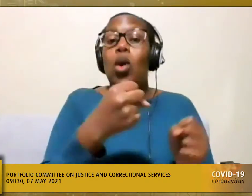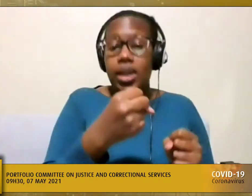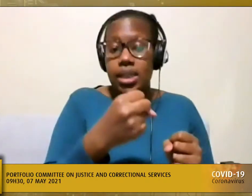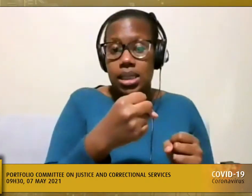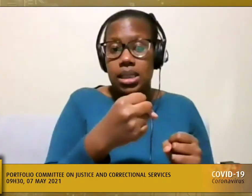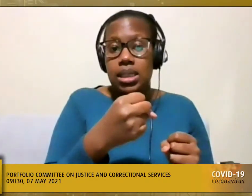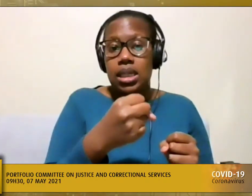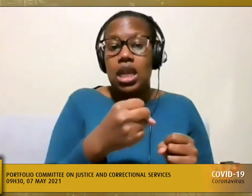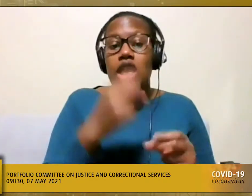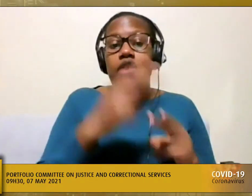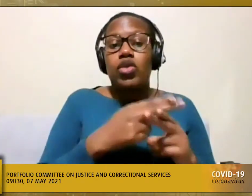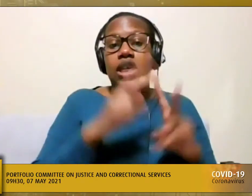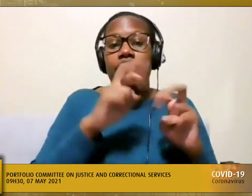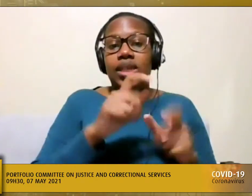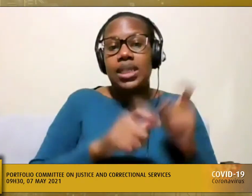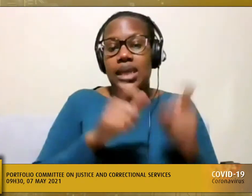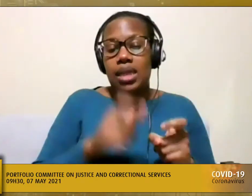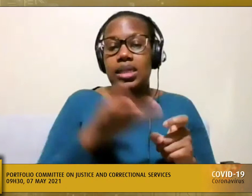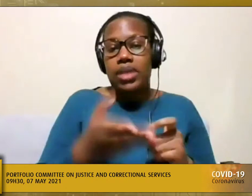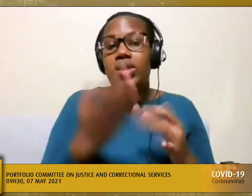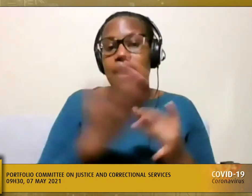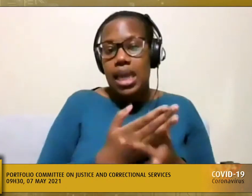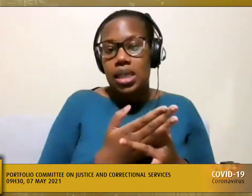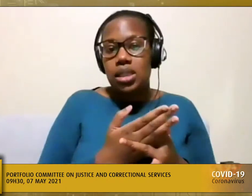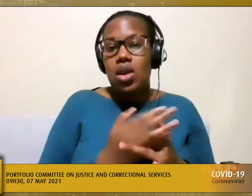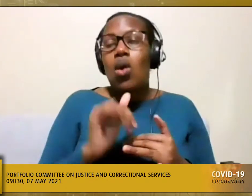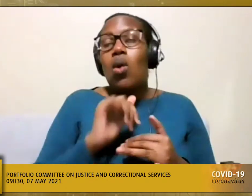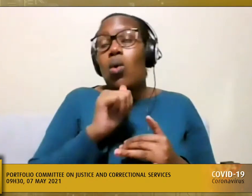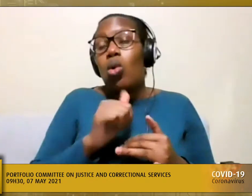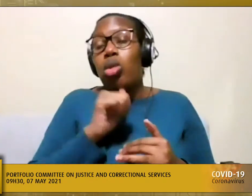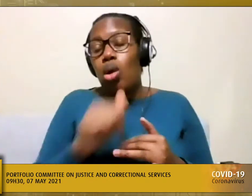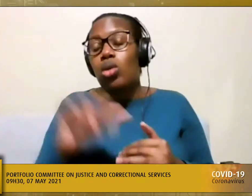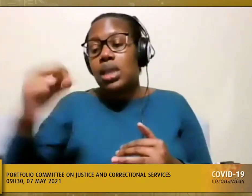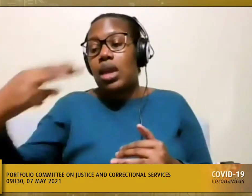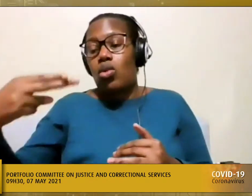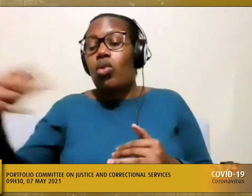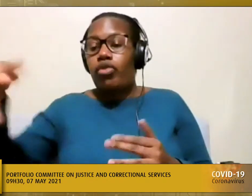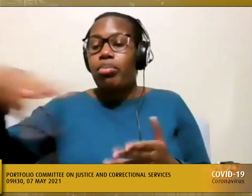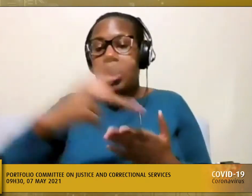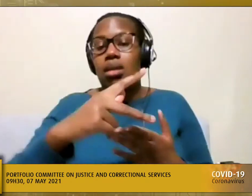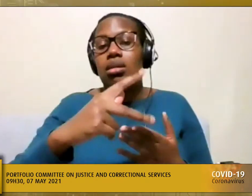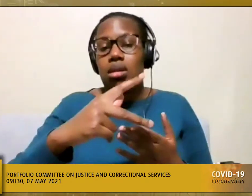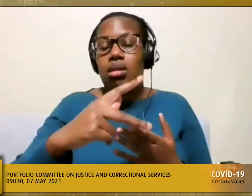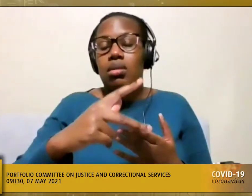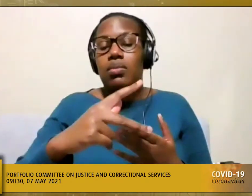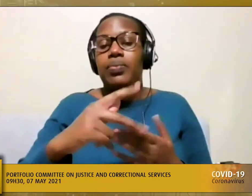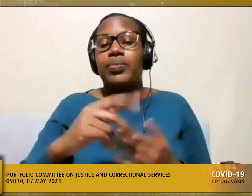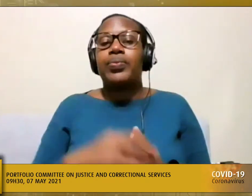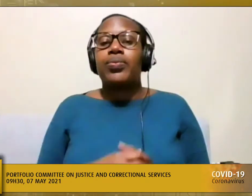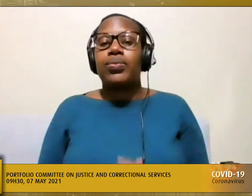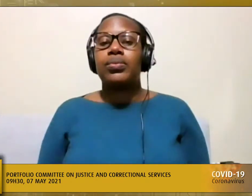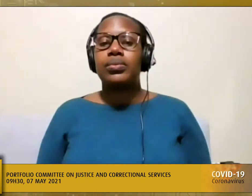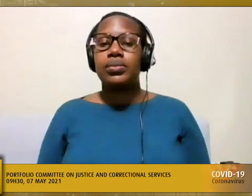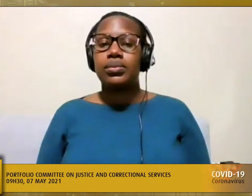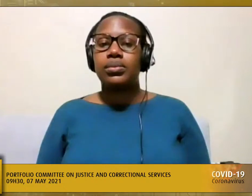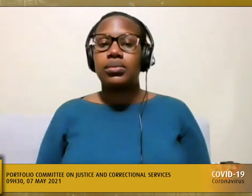um the forensic investigators in this matter although they were paid for by by the steinhoff um